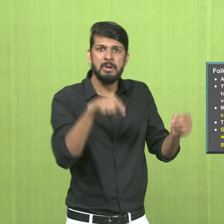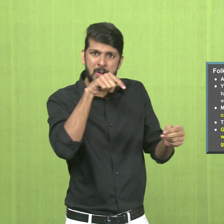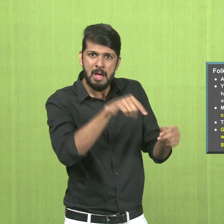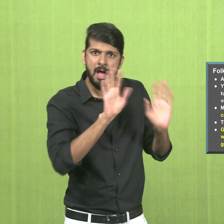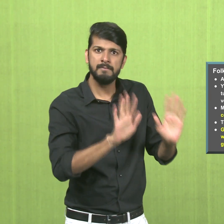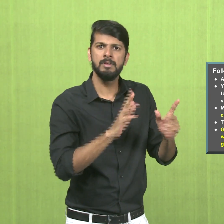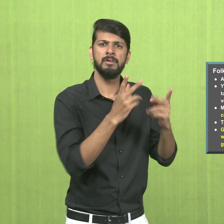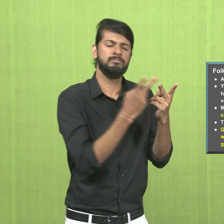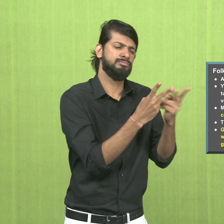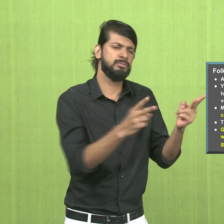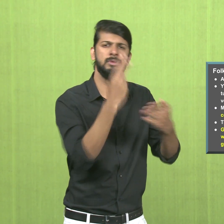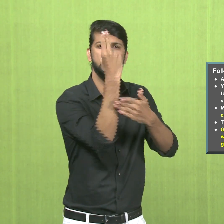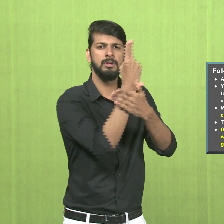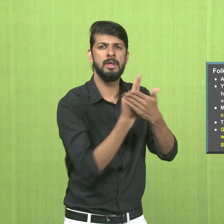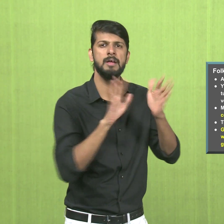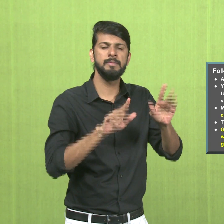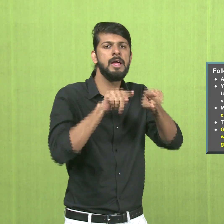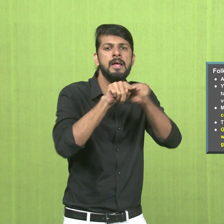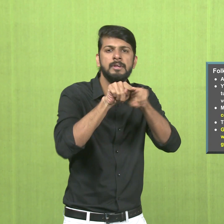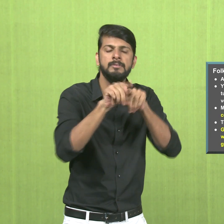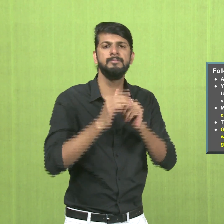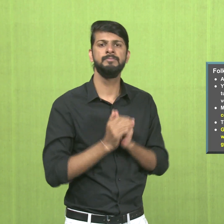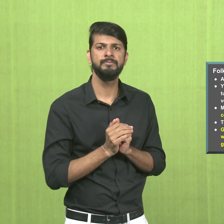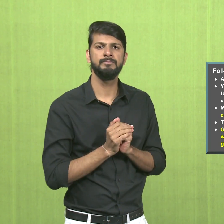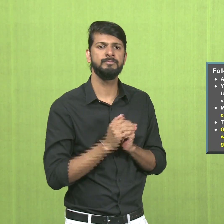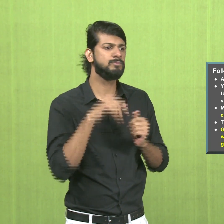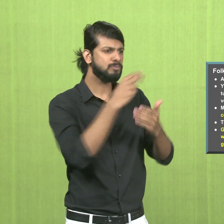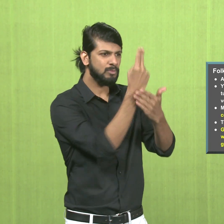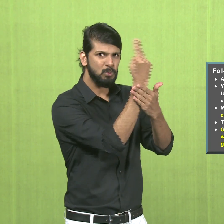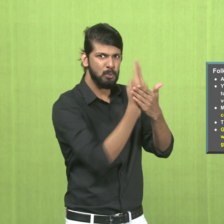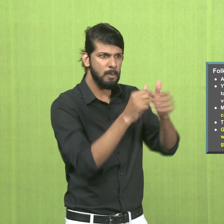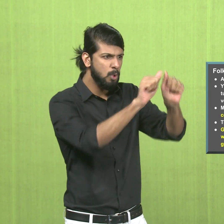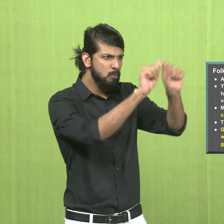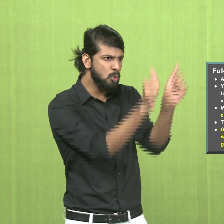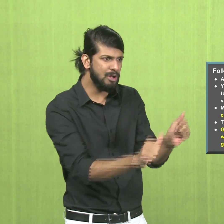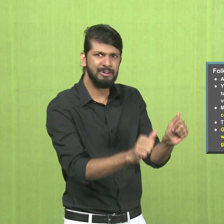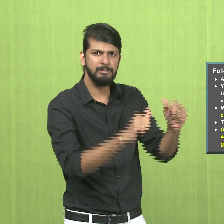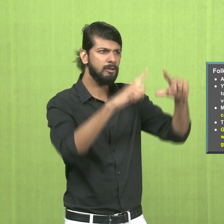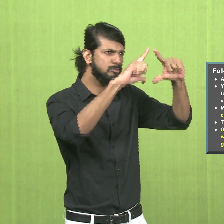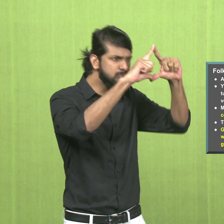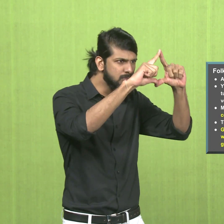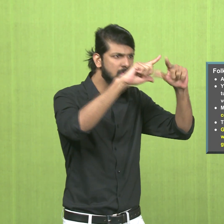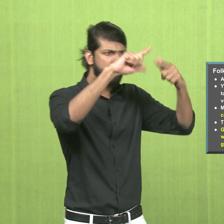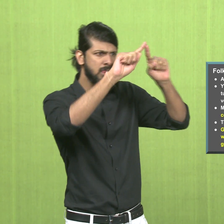depending on the occasion, and every occasion has a different kind of design or different kind of motif